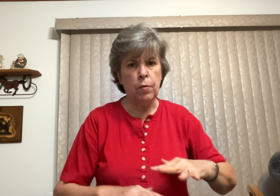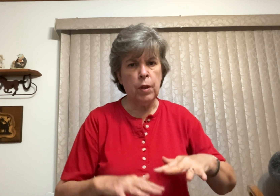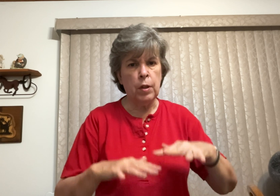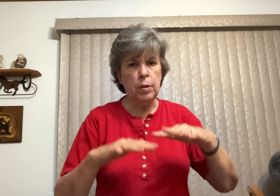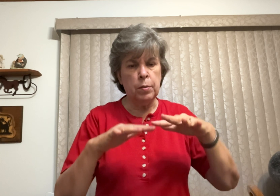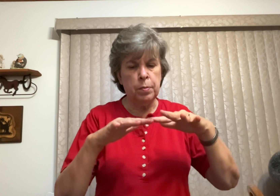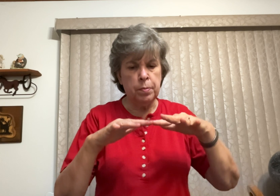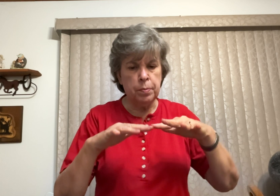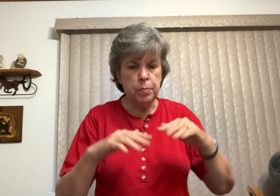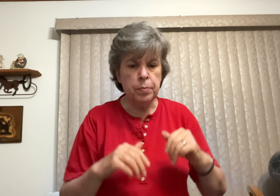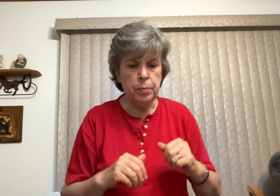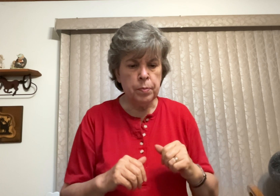flood.